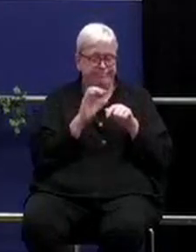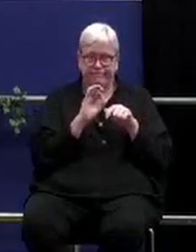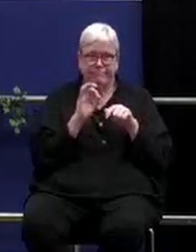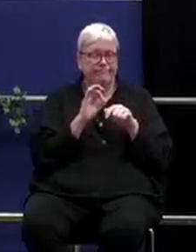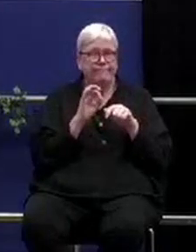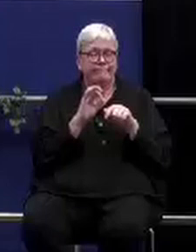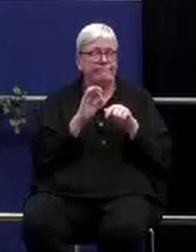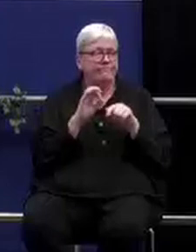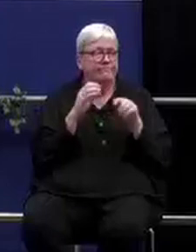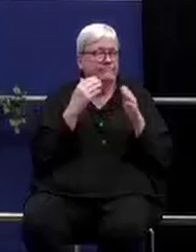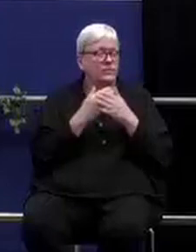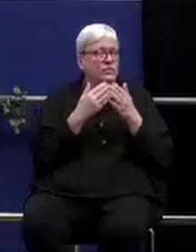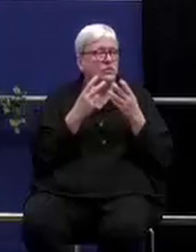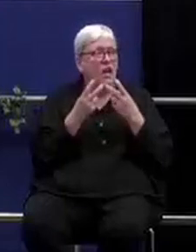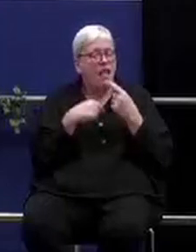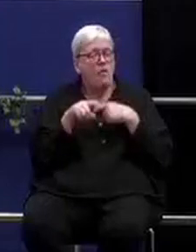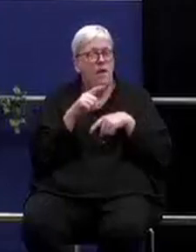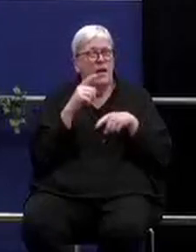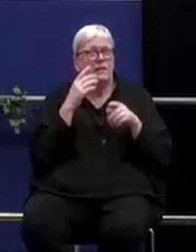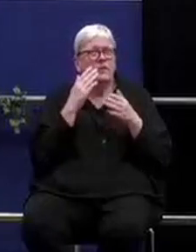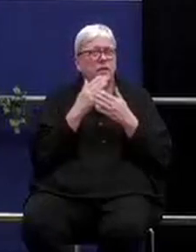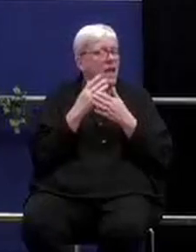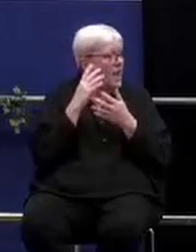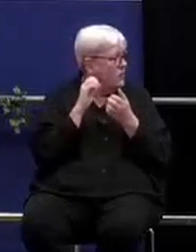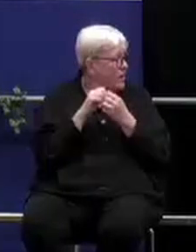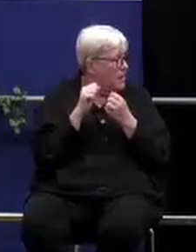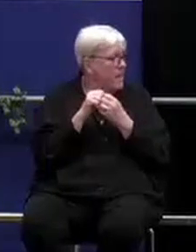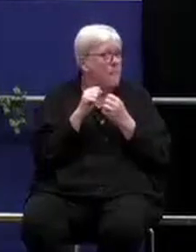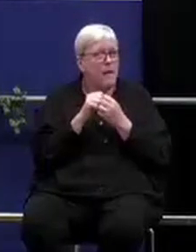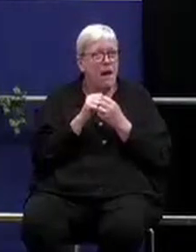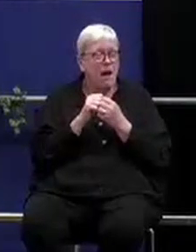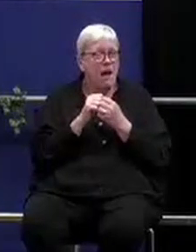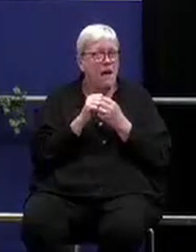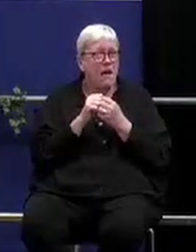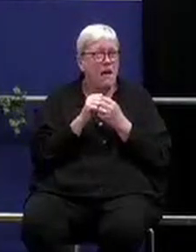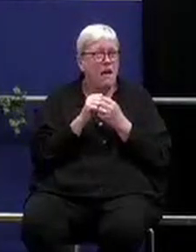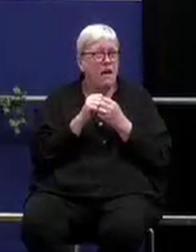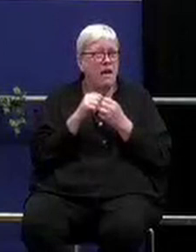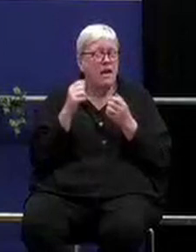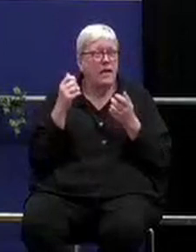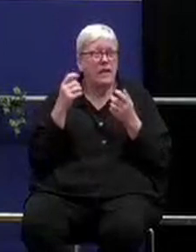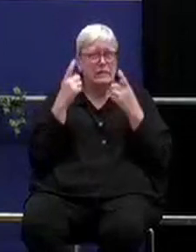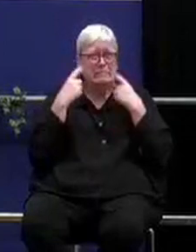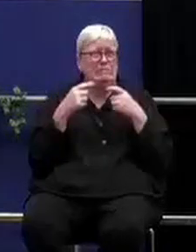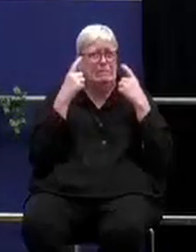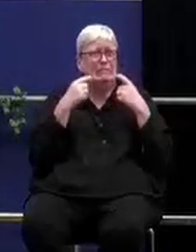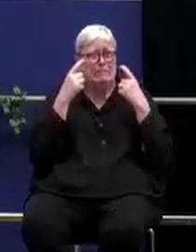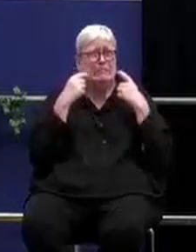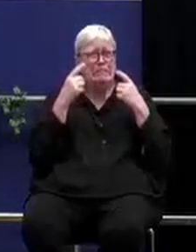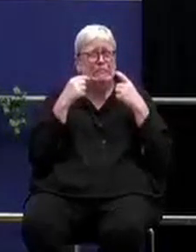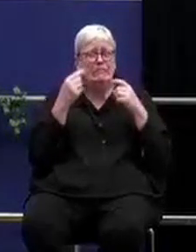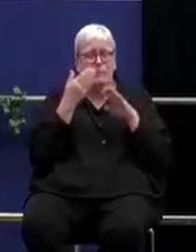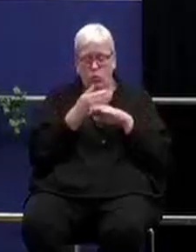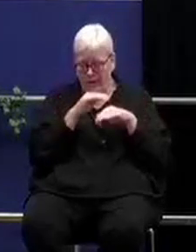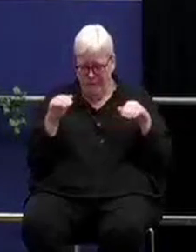you need to park it for a while. But I remember like putting my son to bed and like silently crying on the floor,